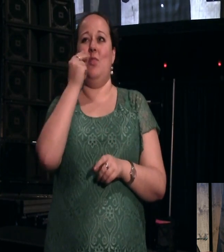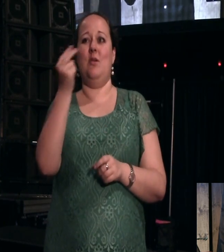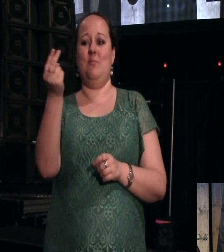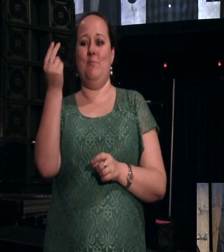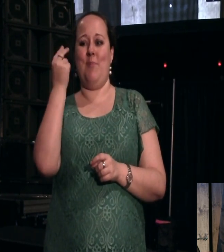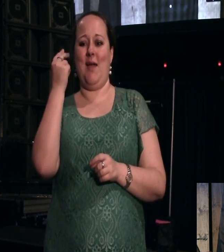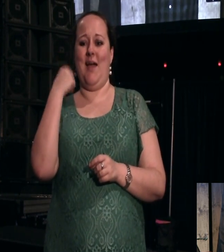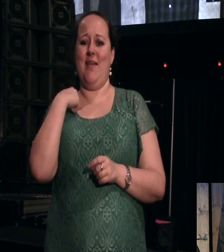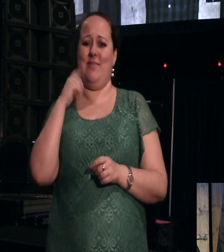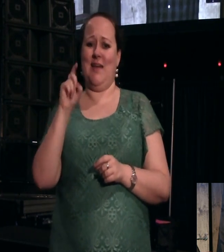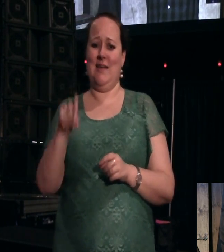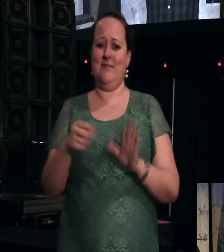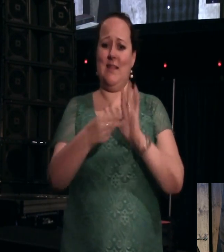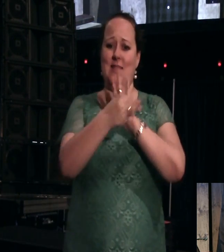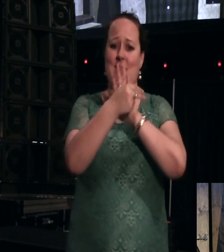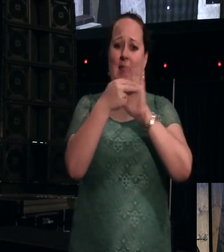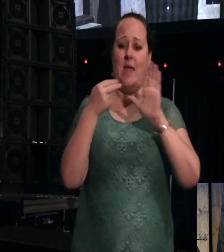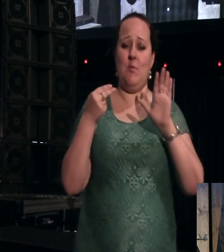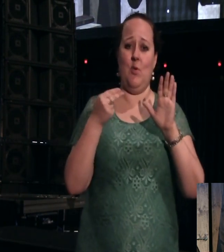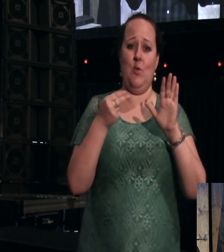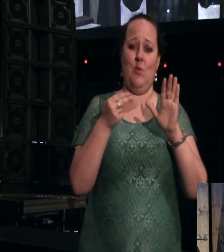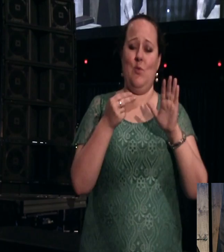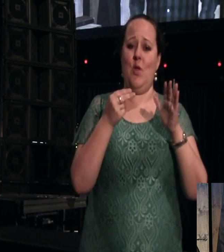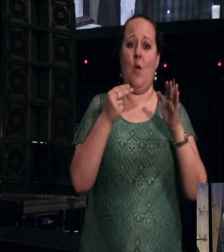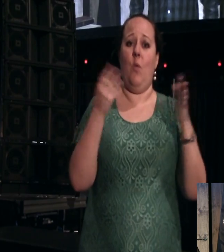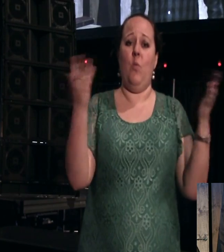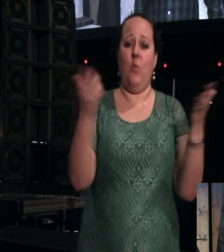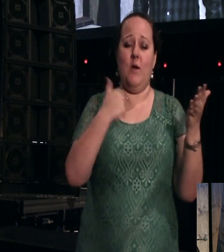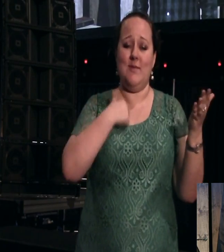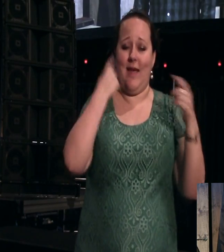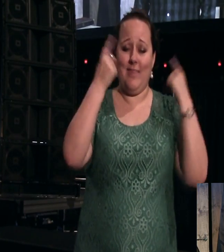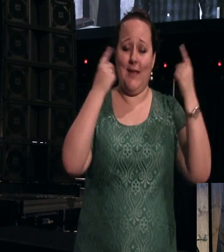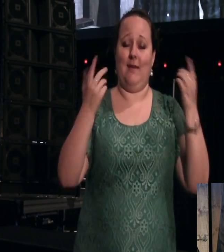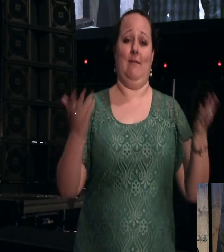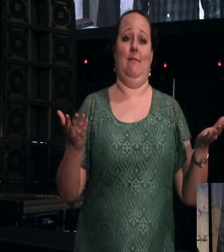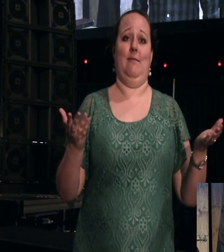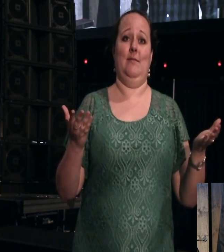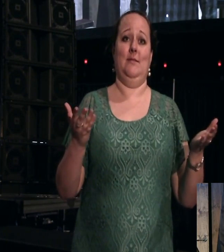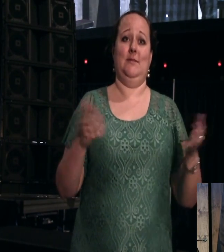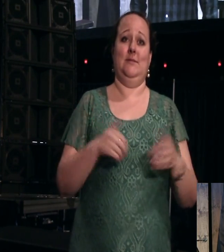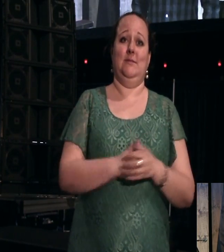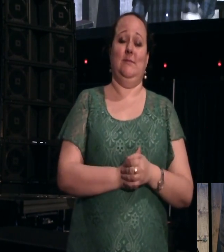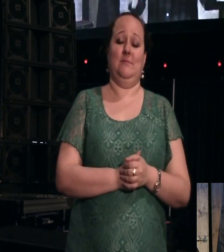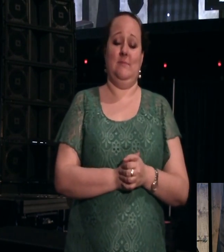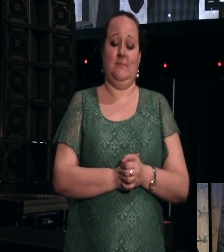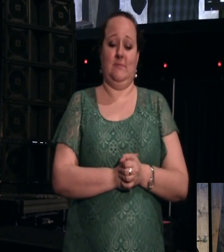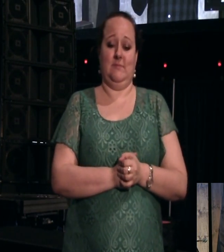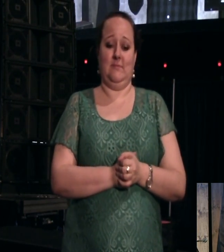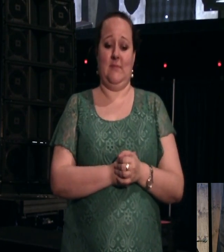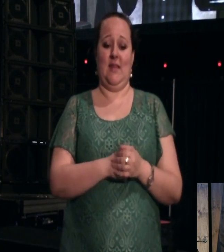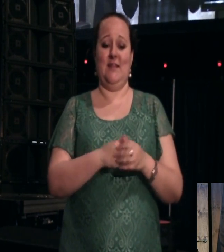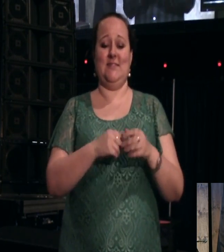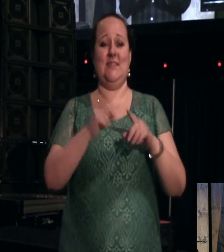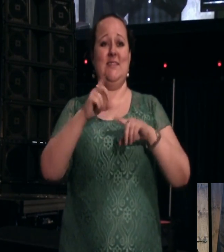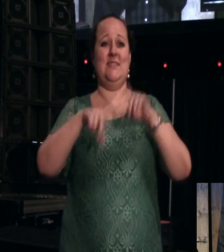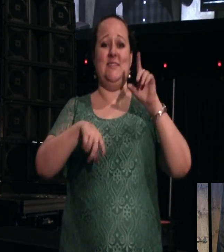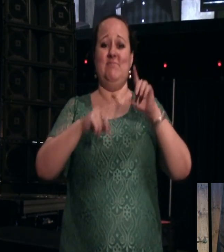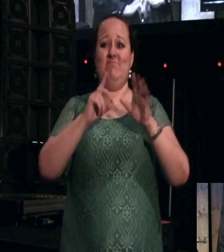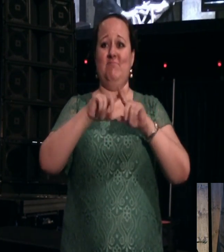memories that I have that I look back and I just have to label them. What was I thinking?